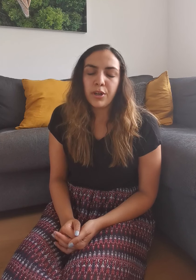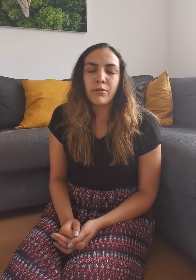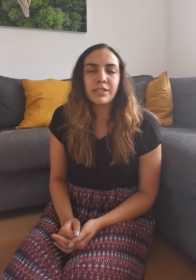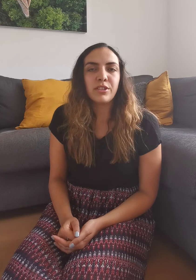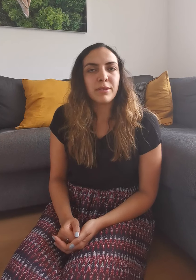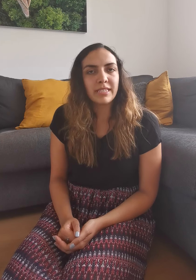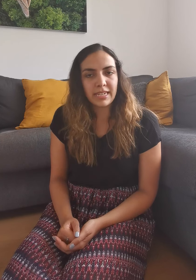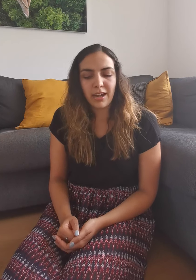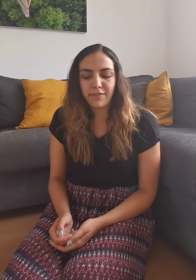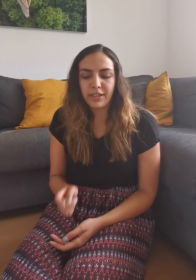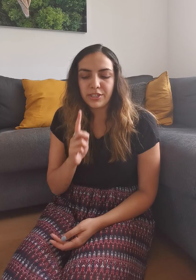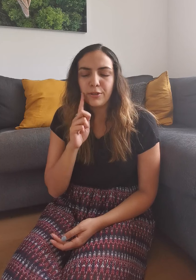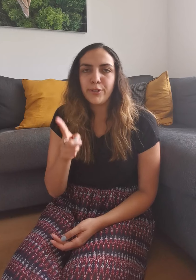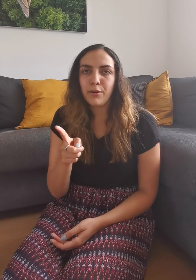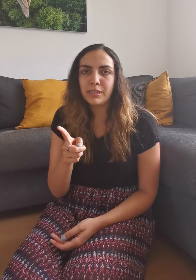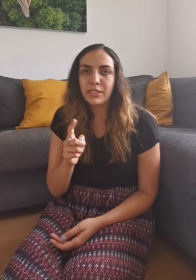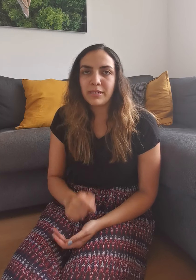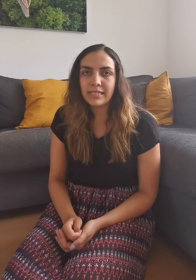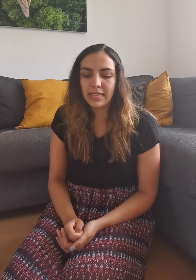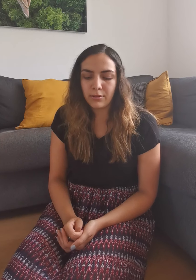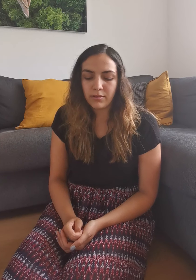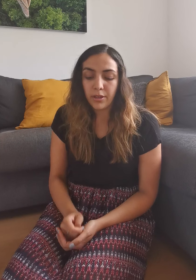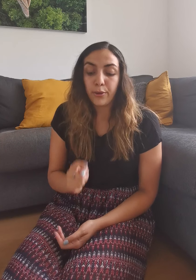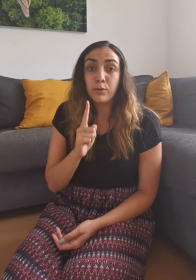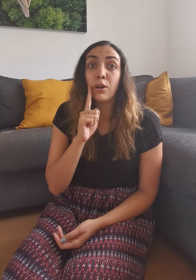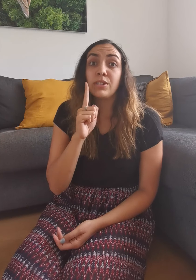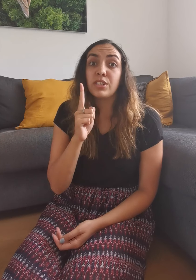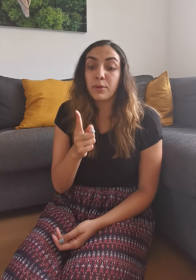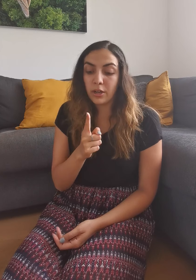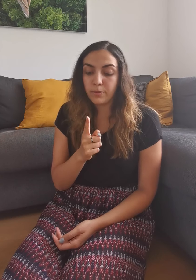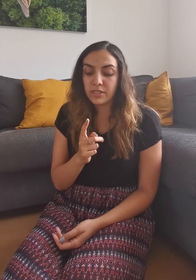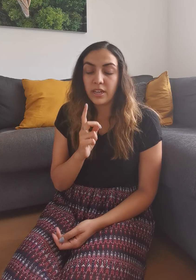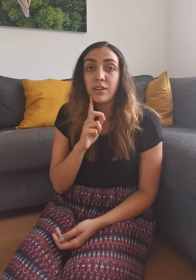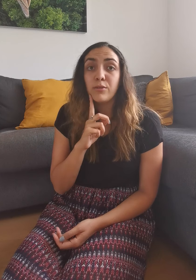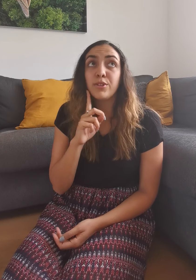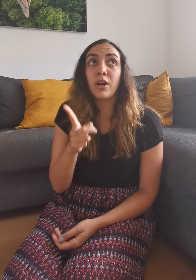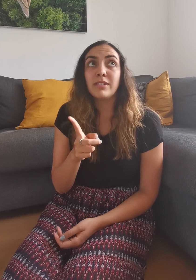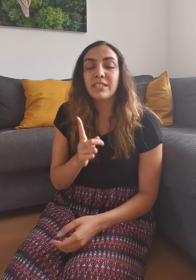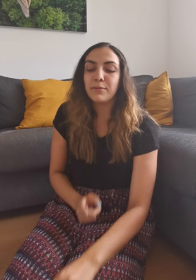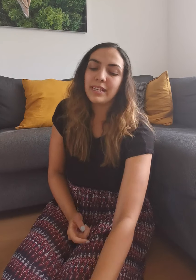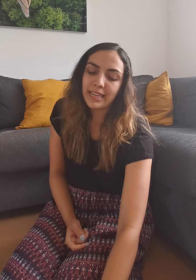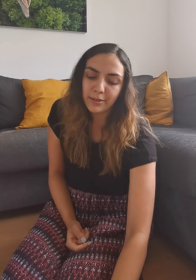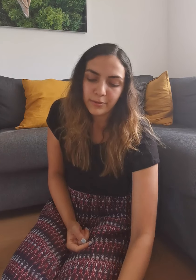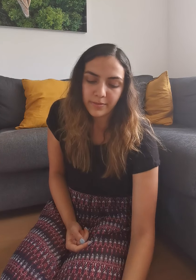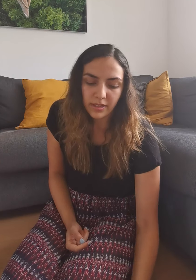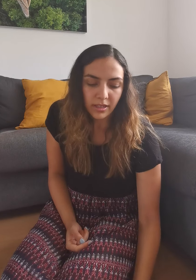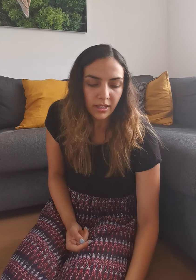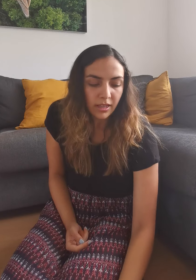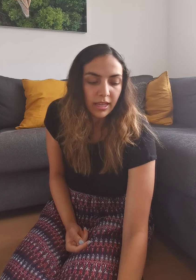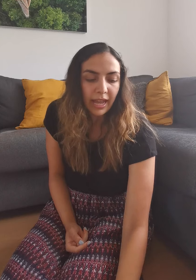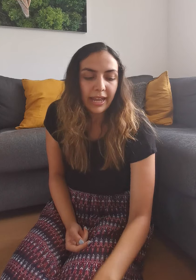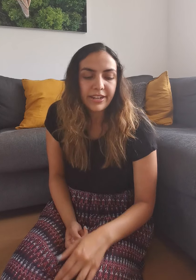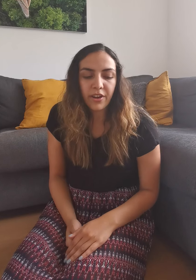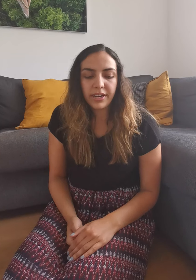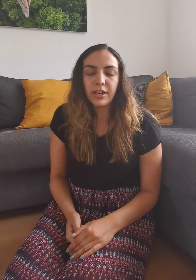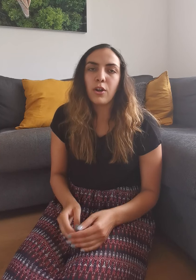told it to a starfish, who told it to a seal. Who told it to a lobster, who told it to an eel. At 9 o'clock